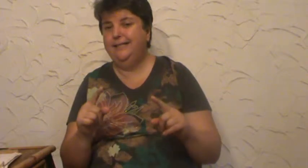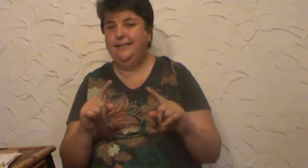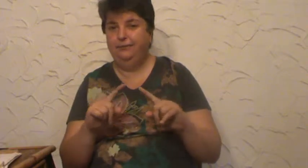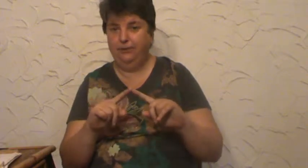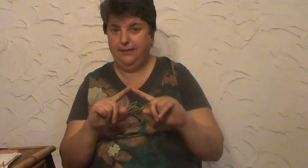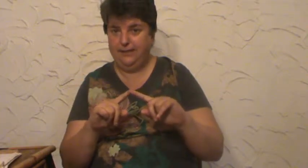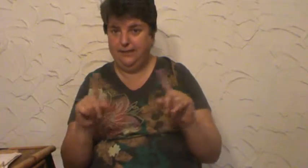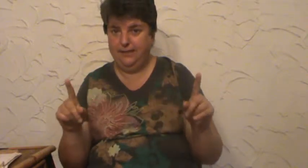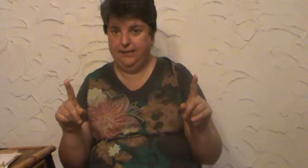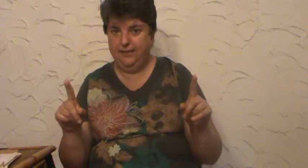different